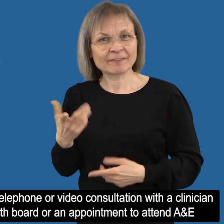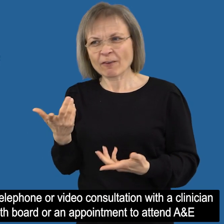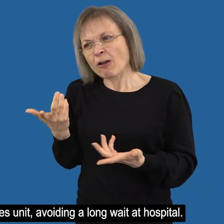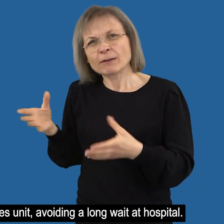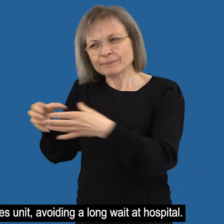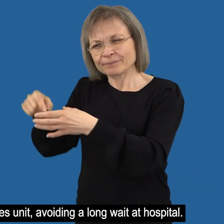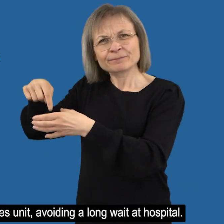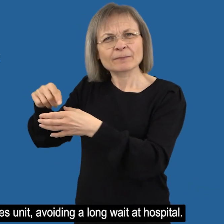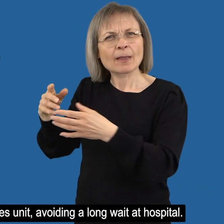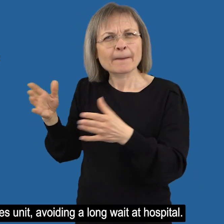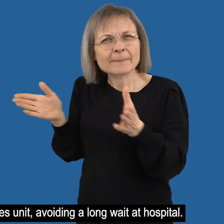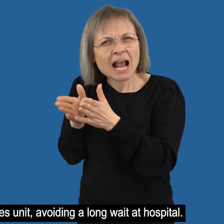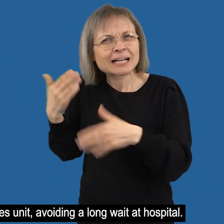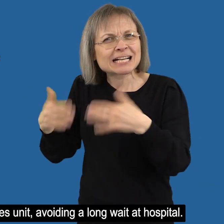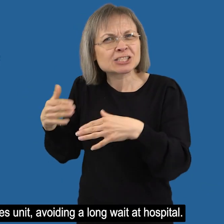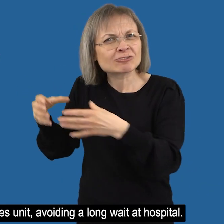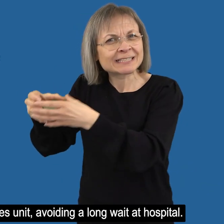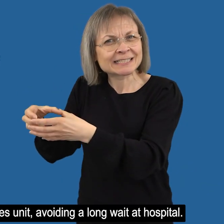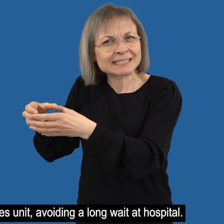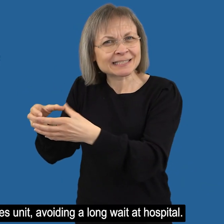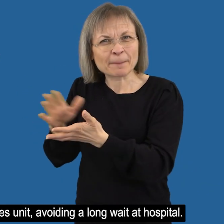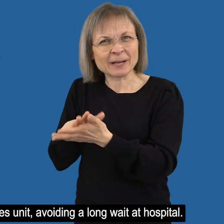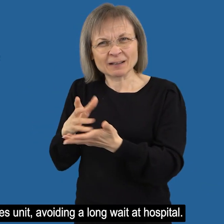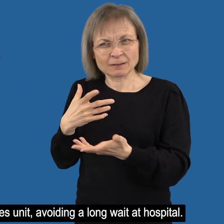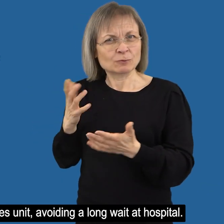a minor injuries unit, avoiding a long wait at hospital.